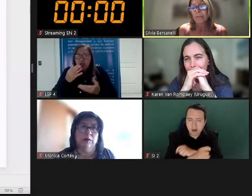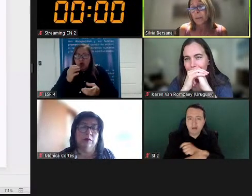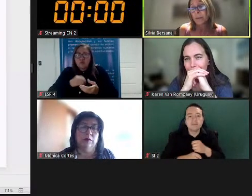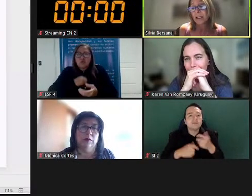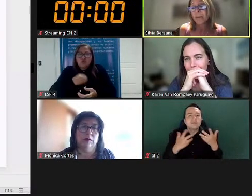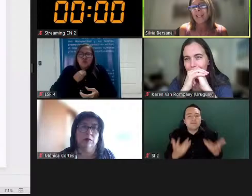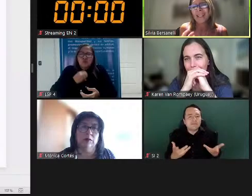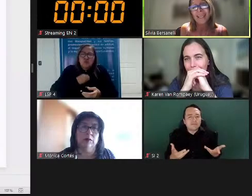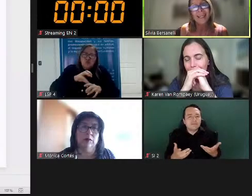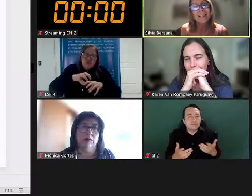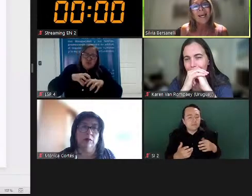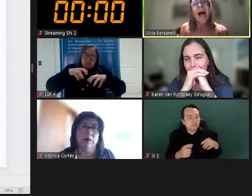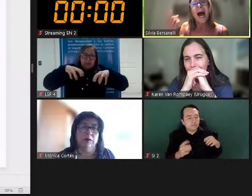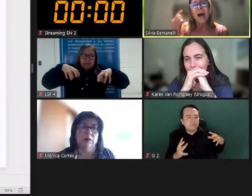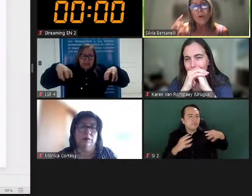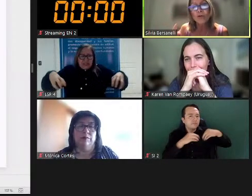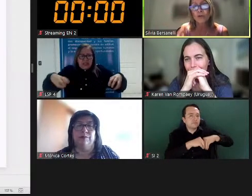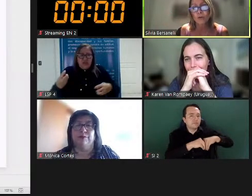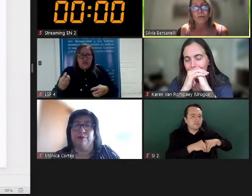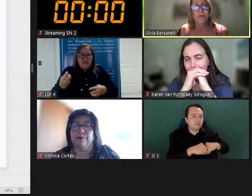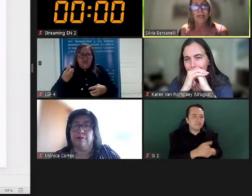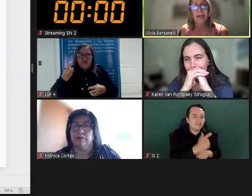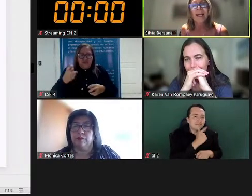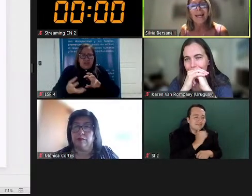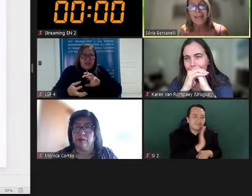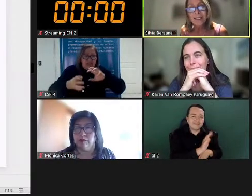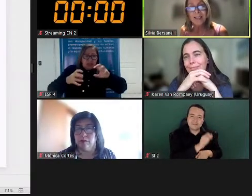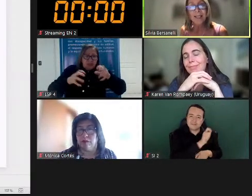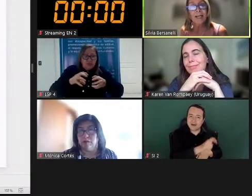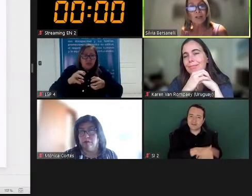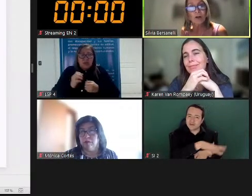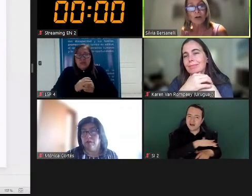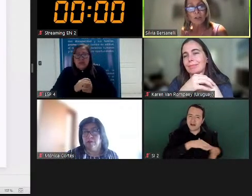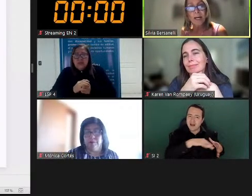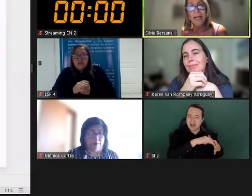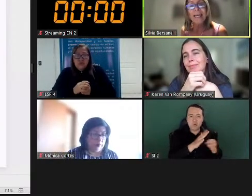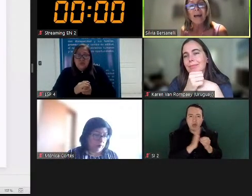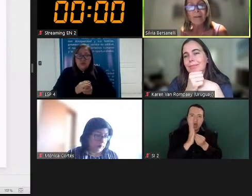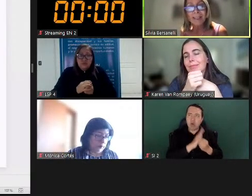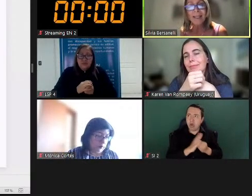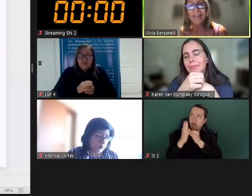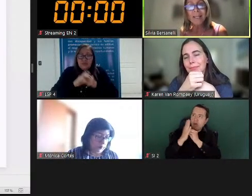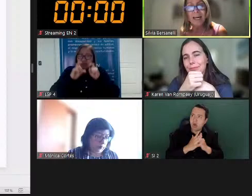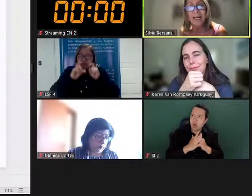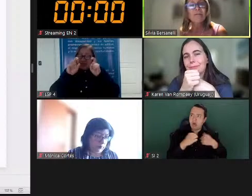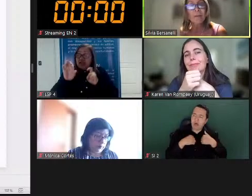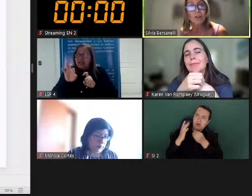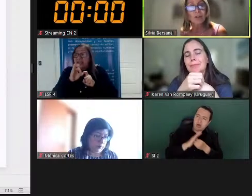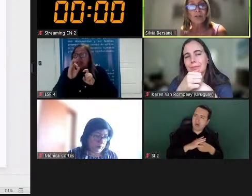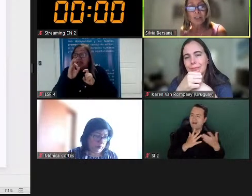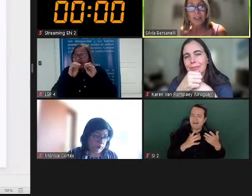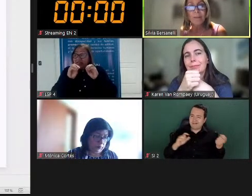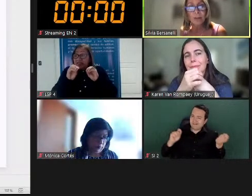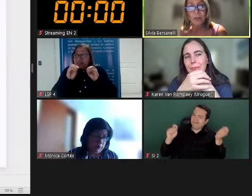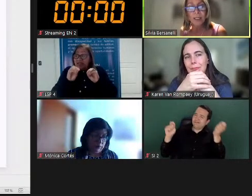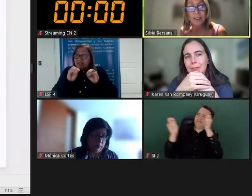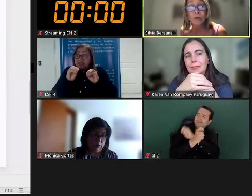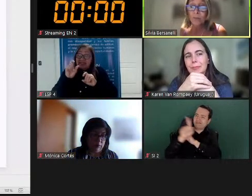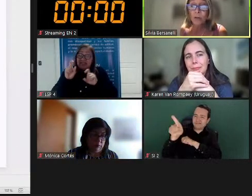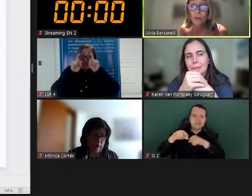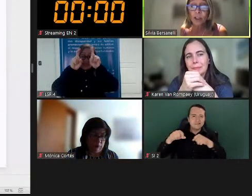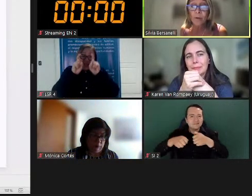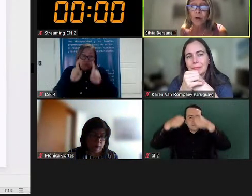that those who still suffer segregation and blood of transformation of education systems